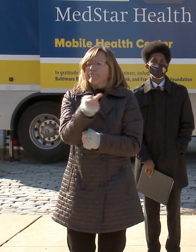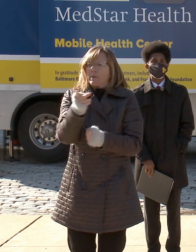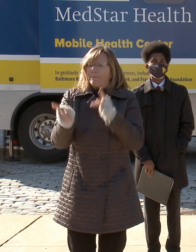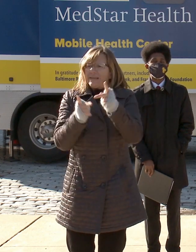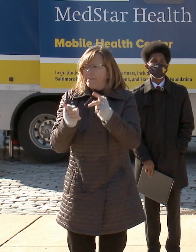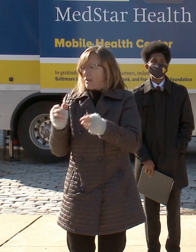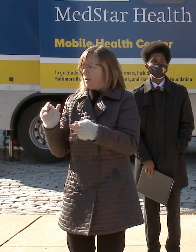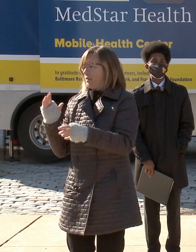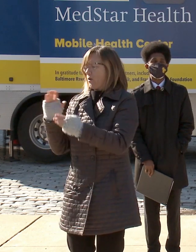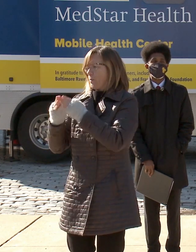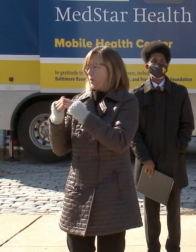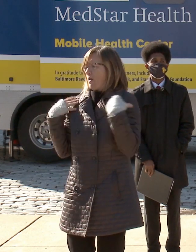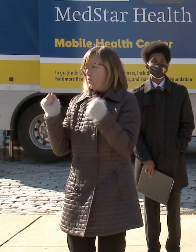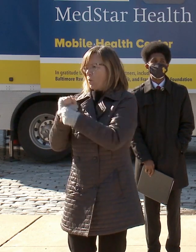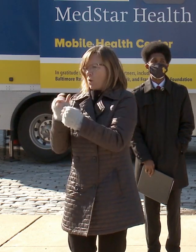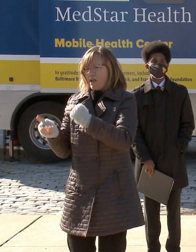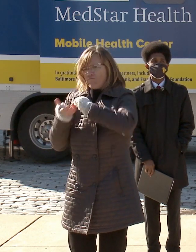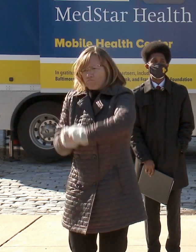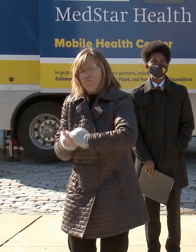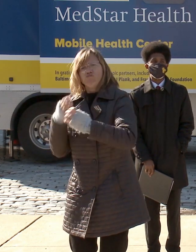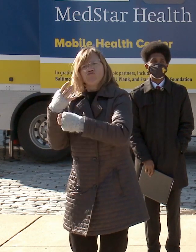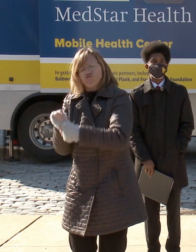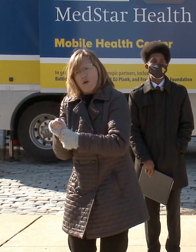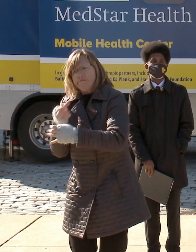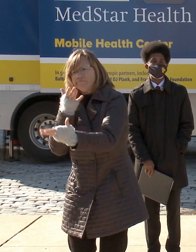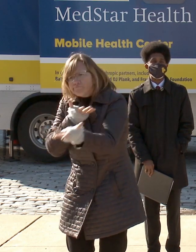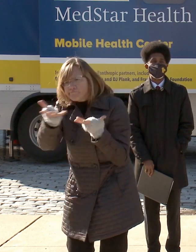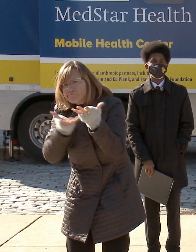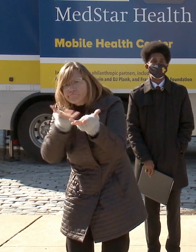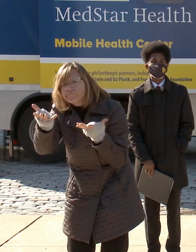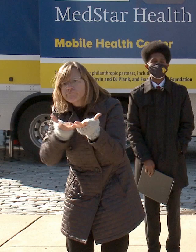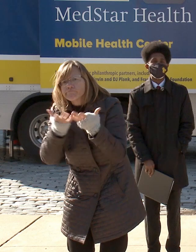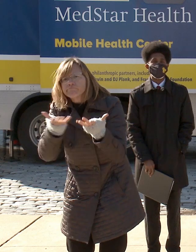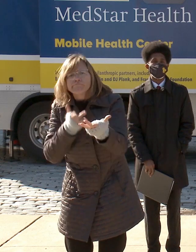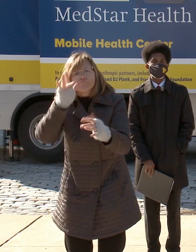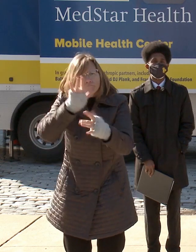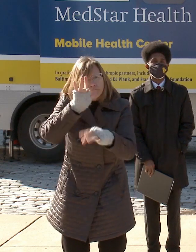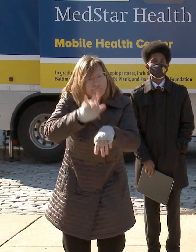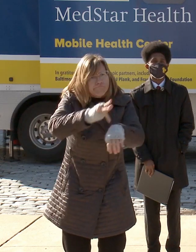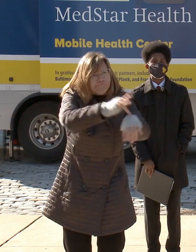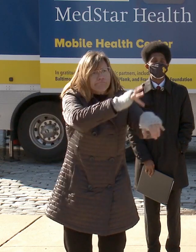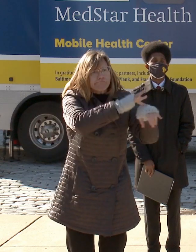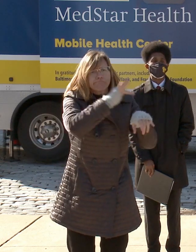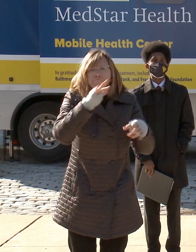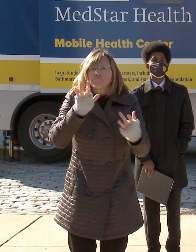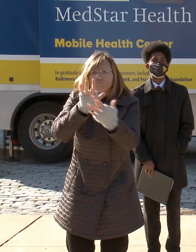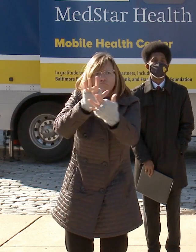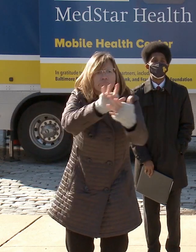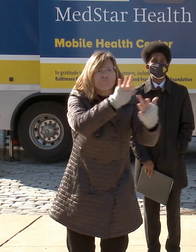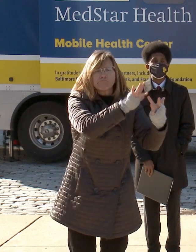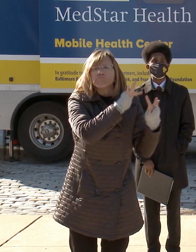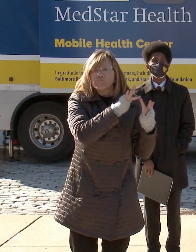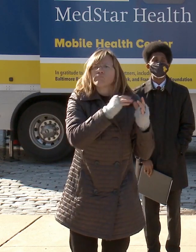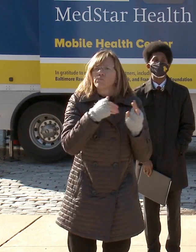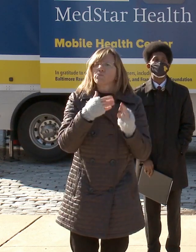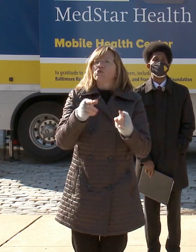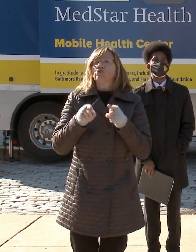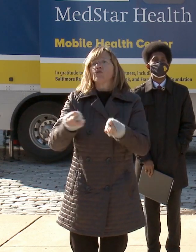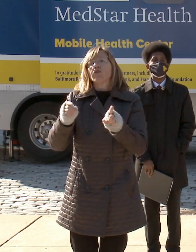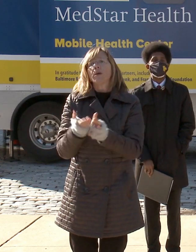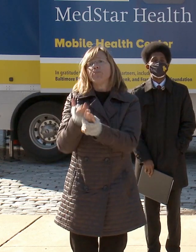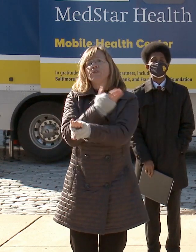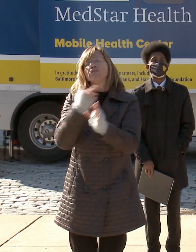with the coordinators of many housing sites that we will be visiting throughout the next few months. During these pre-registration